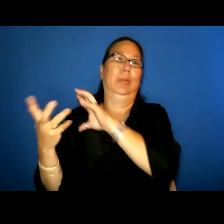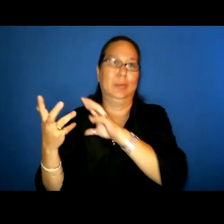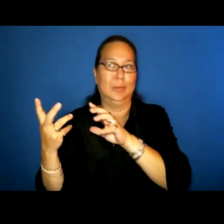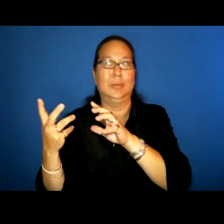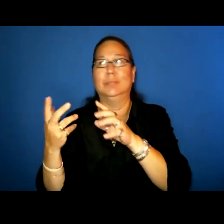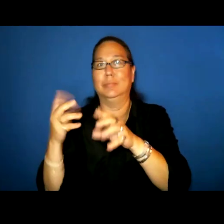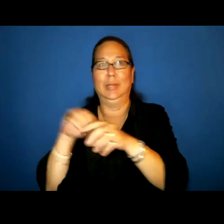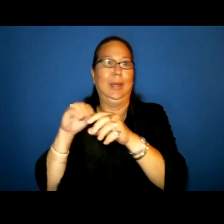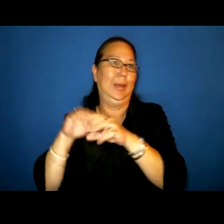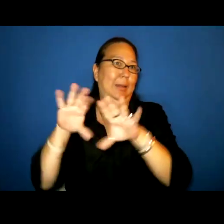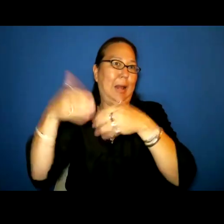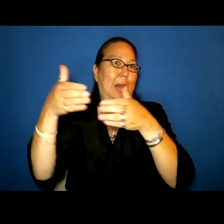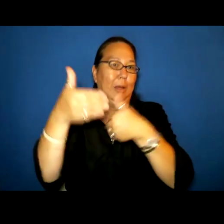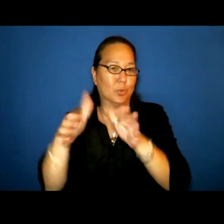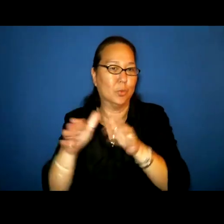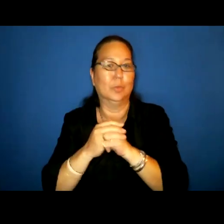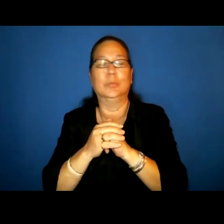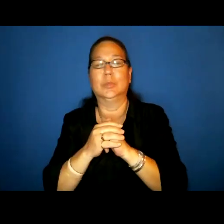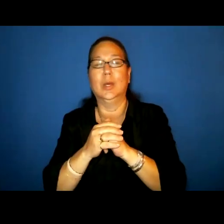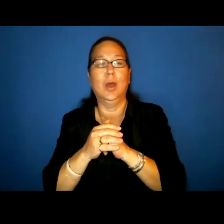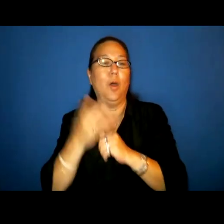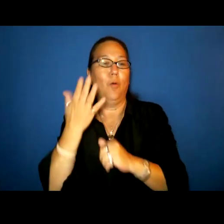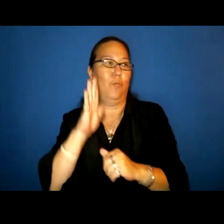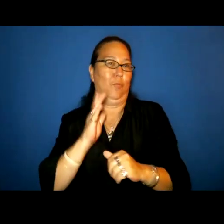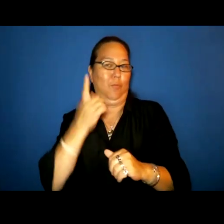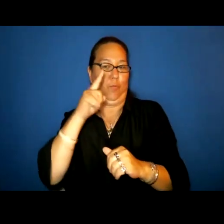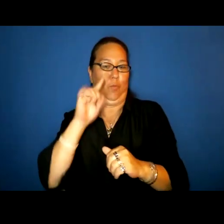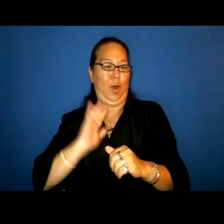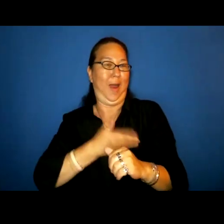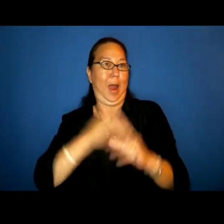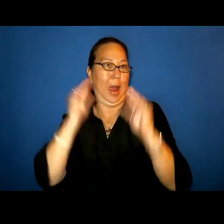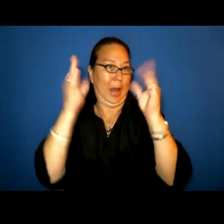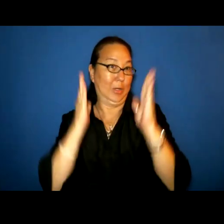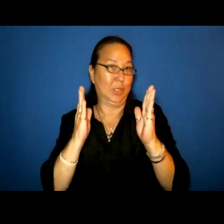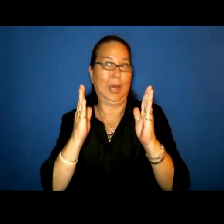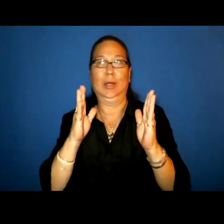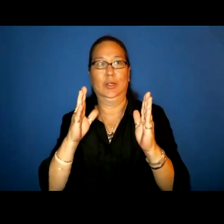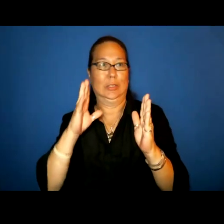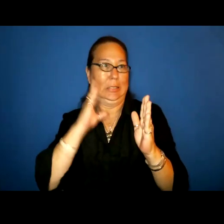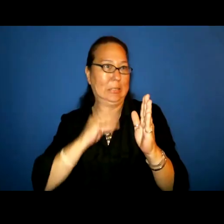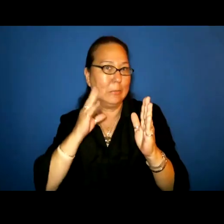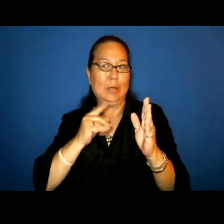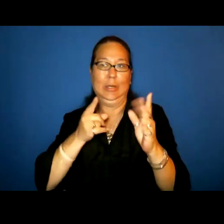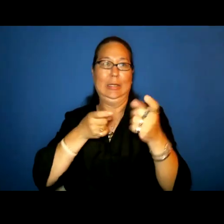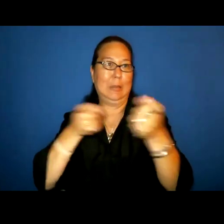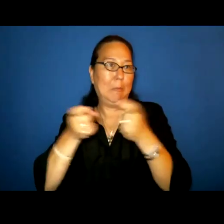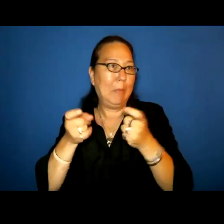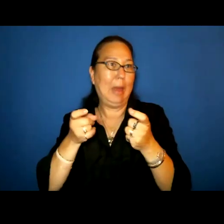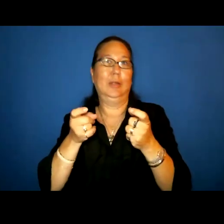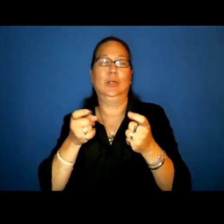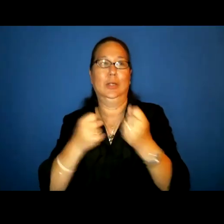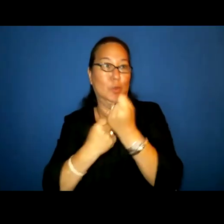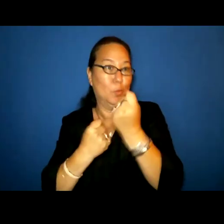classrooms for our educators to manage, to support, and to provide whatever is needed at any given moment. And I see that